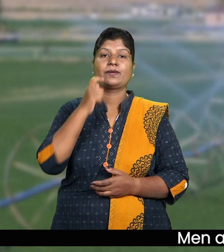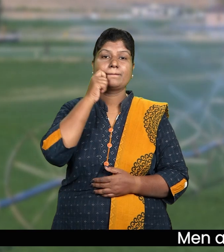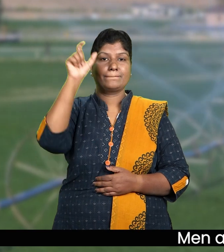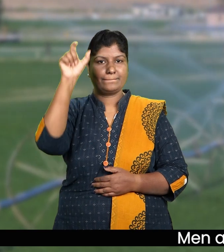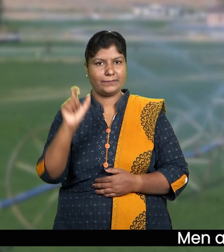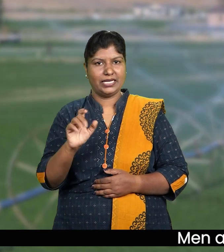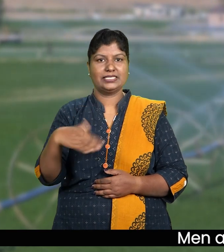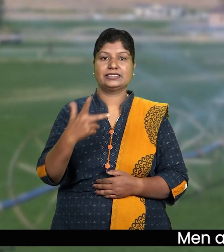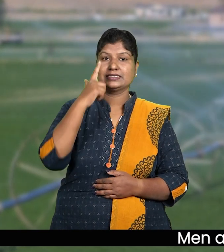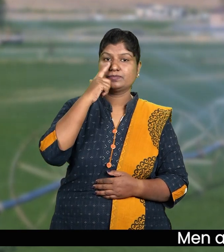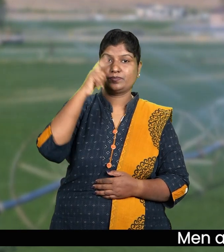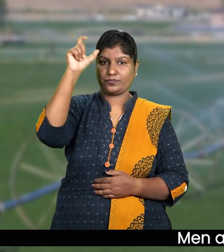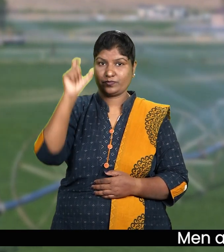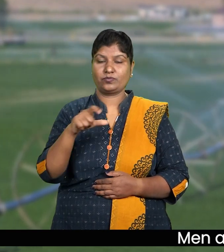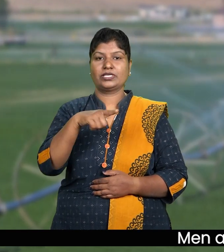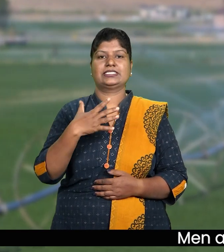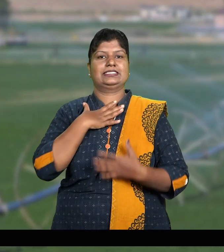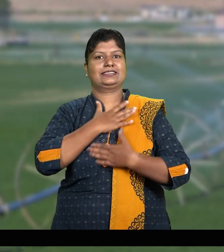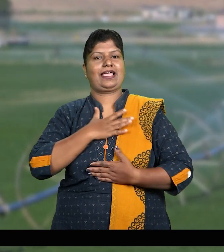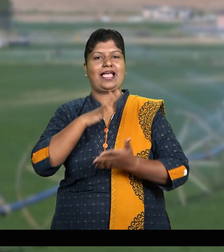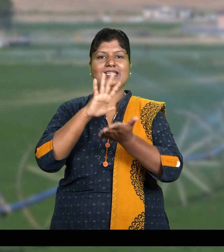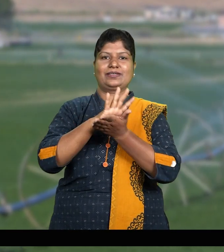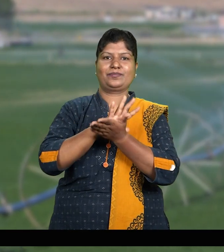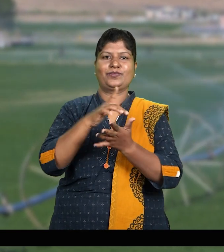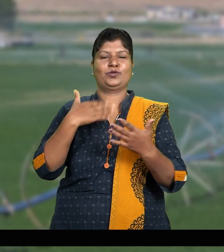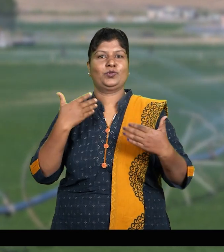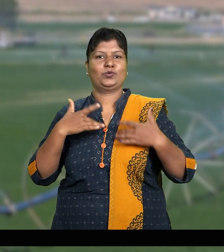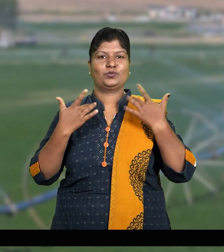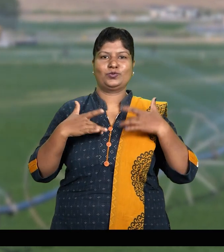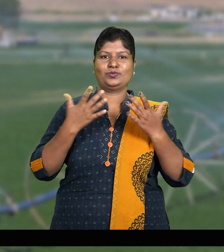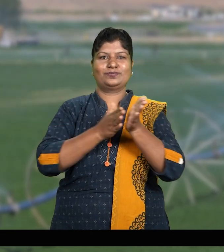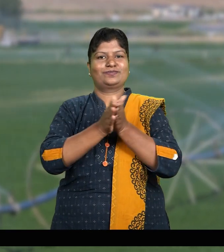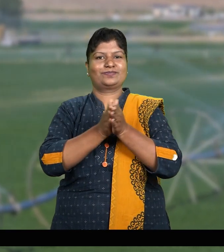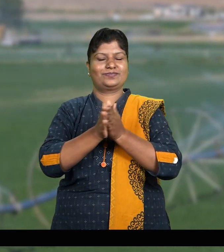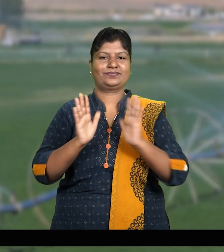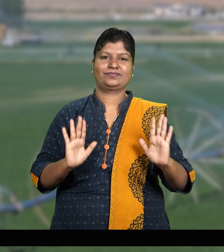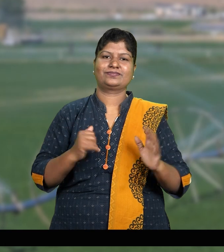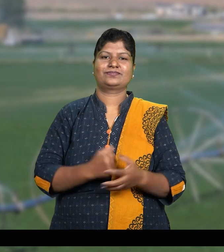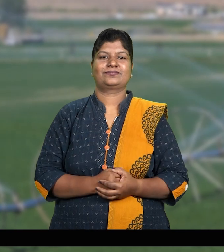Men and women celebrate it with great enthusiasm.